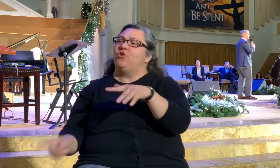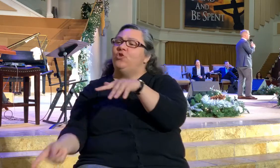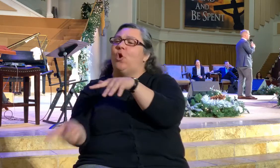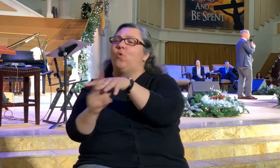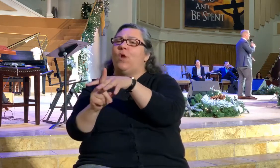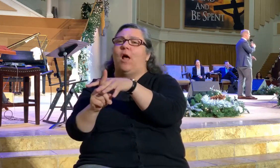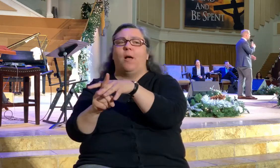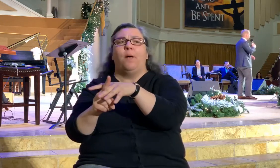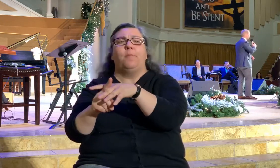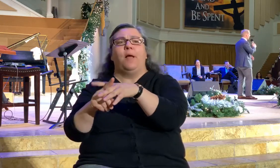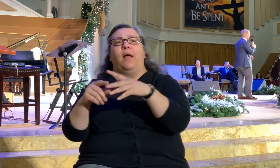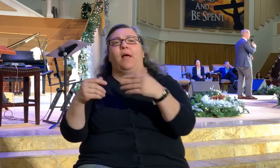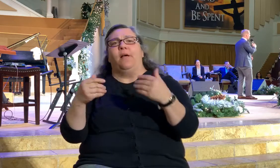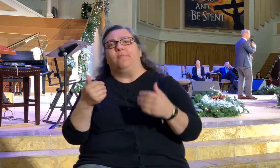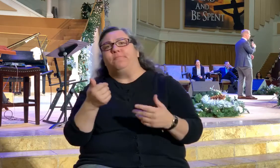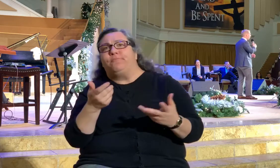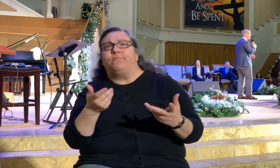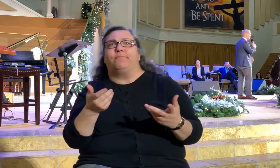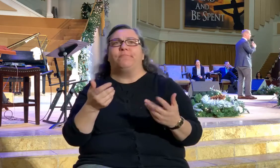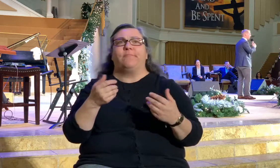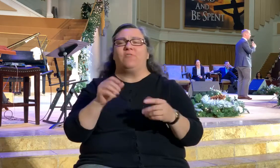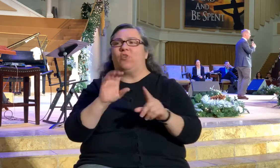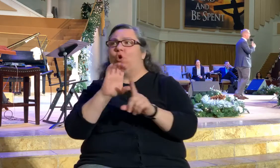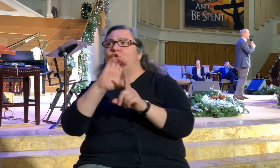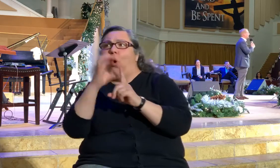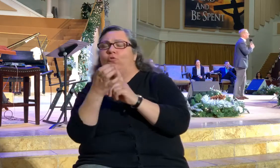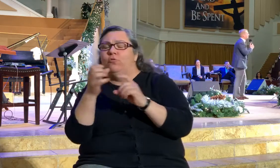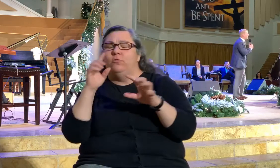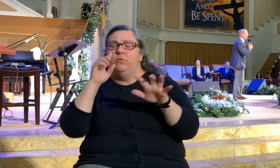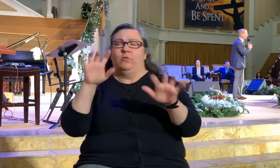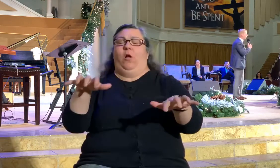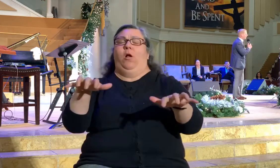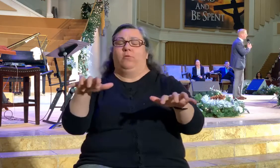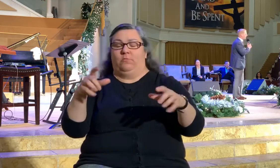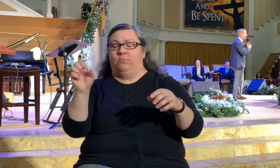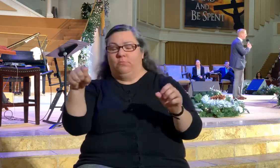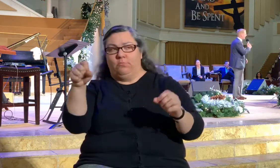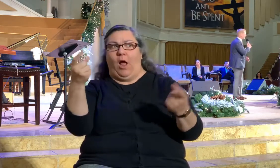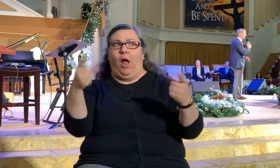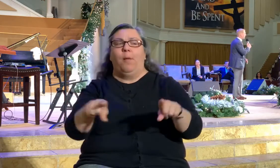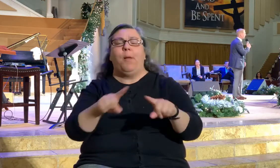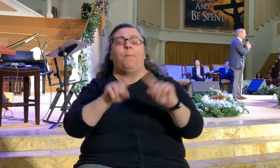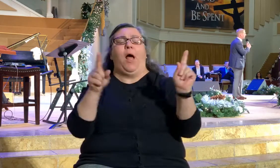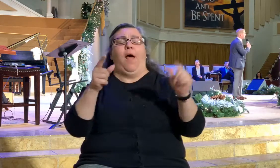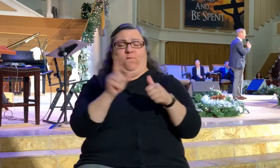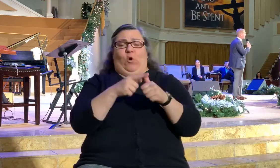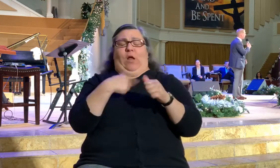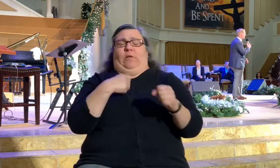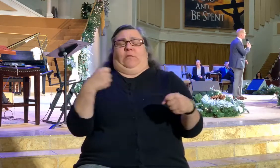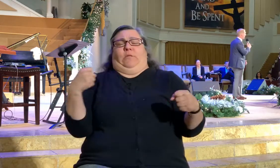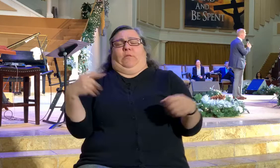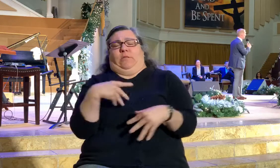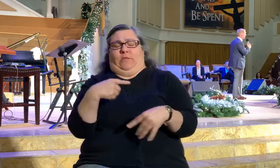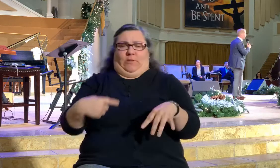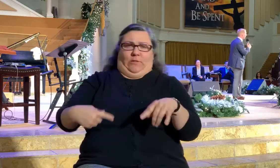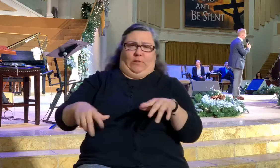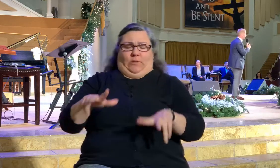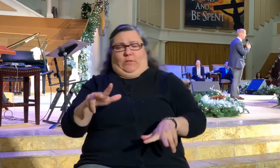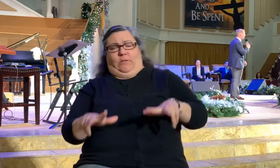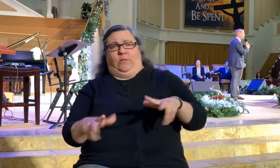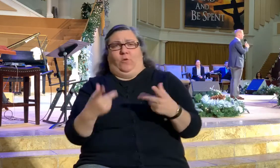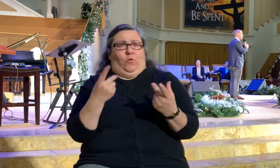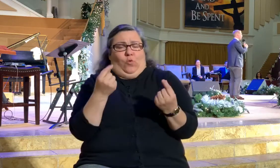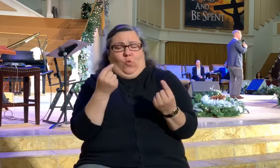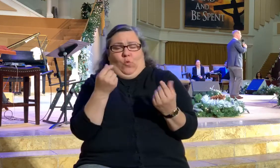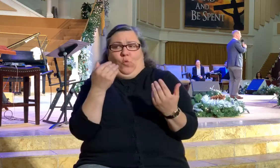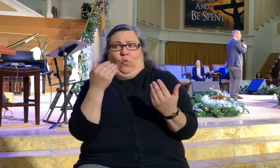few uncomfortable, and it was a culture shock. But I was kind of scared at first. I didn't know what was going to happen in the next